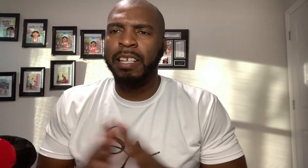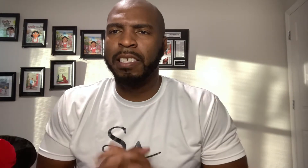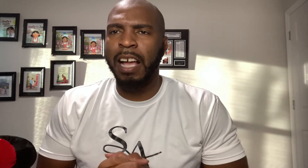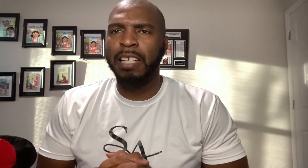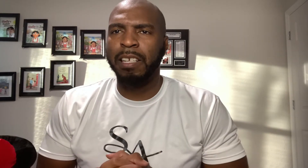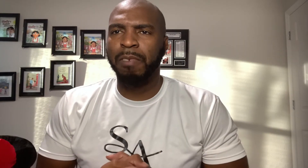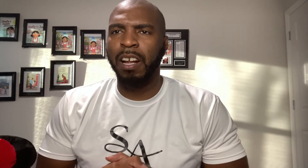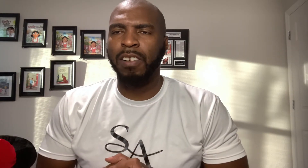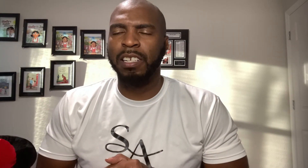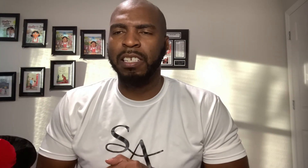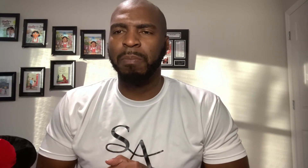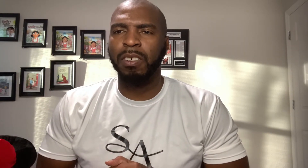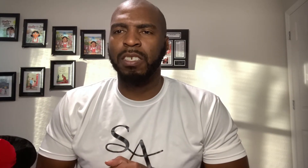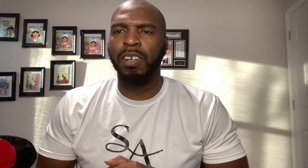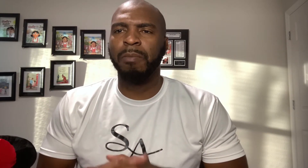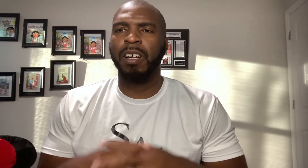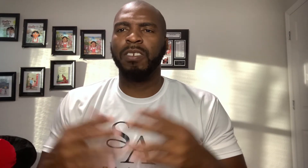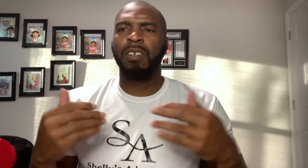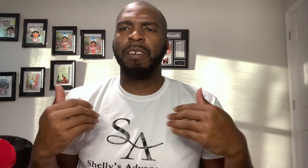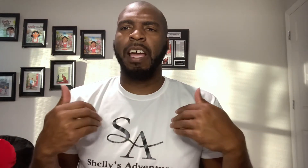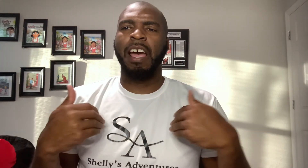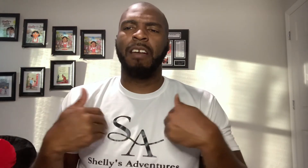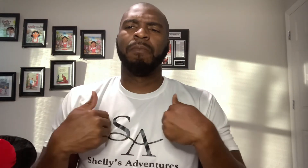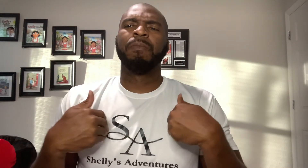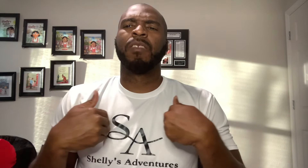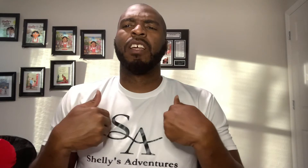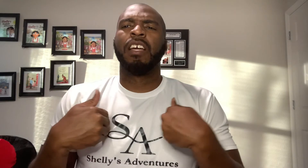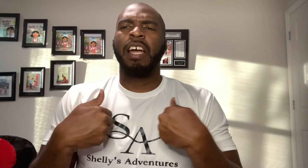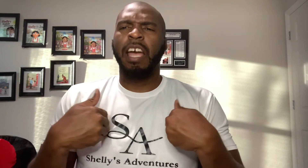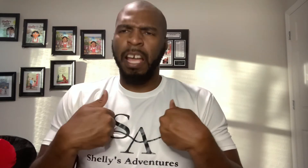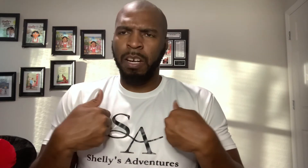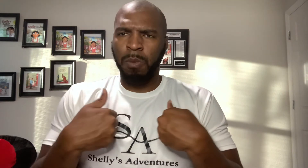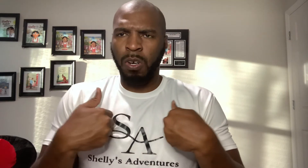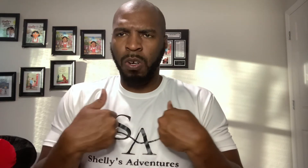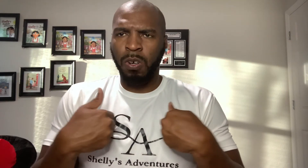signs that we learned in this book. So here we go. So we have animal,